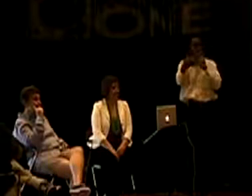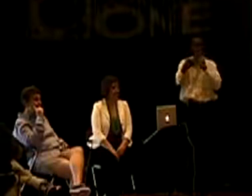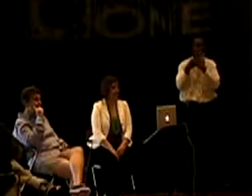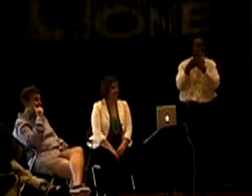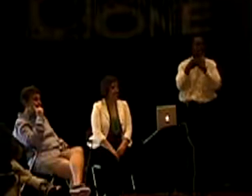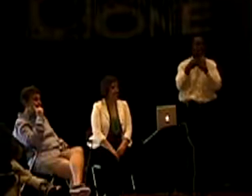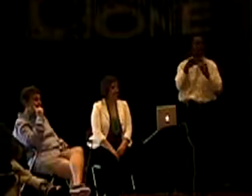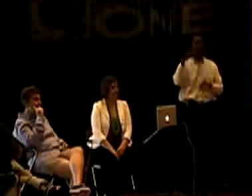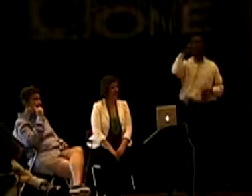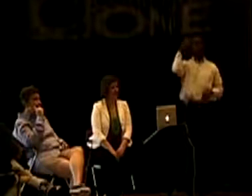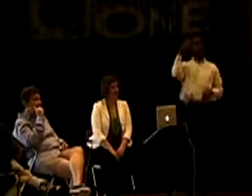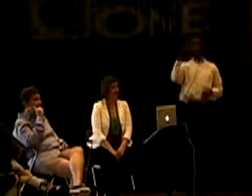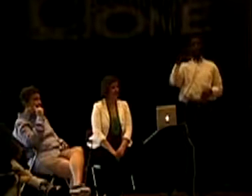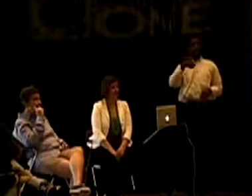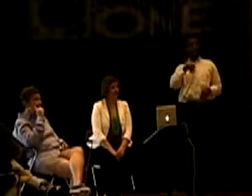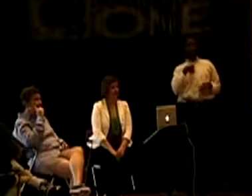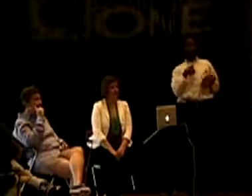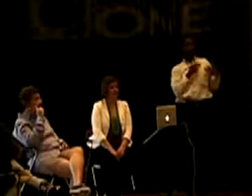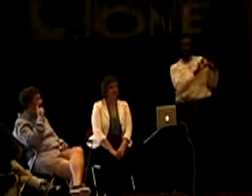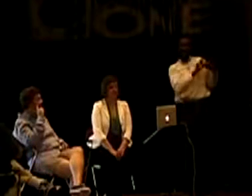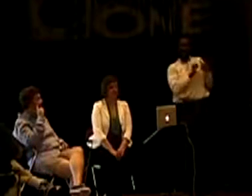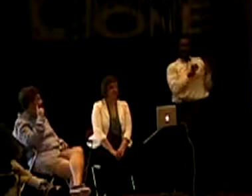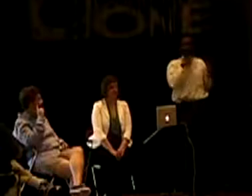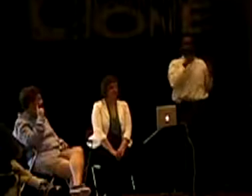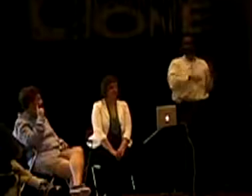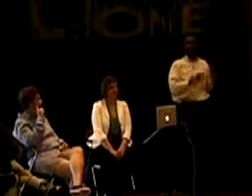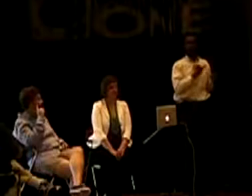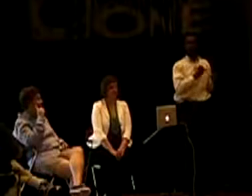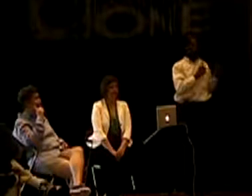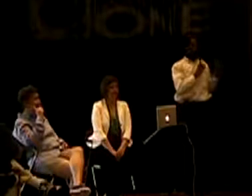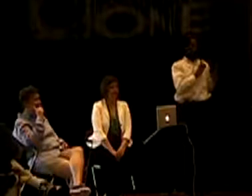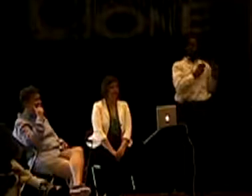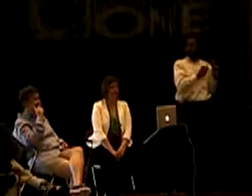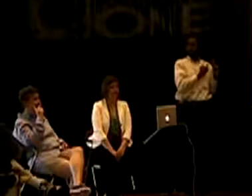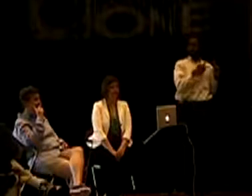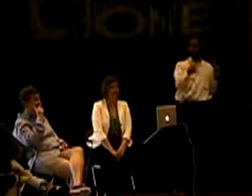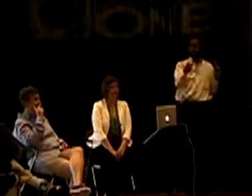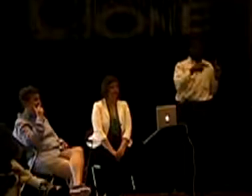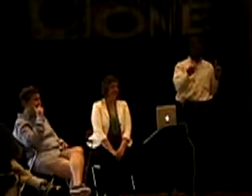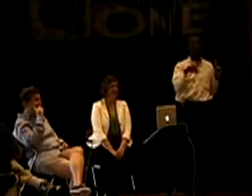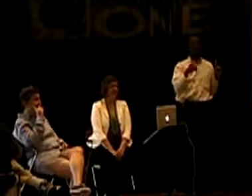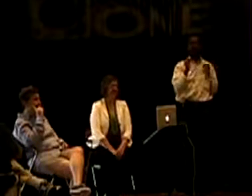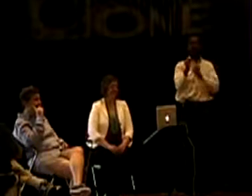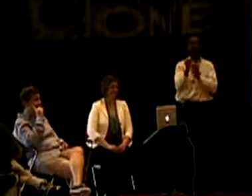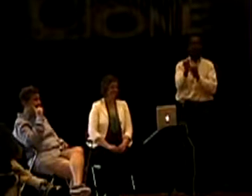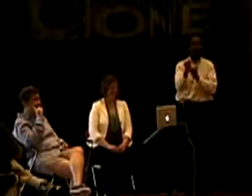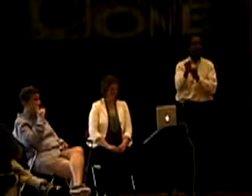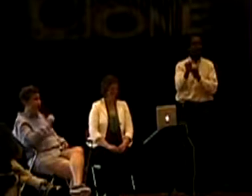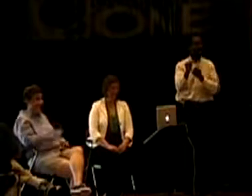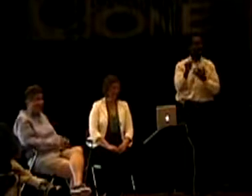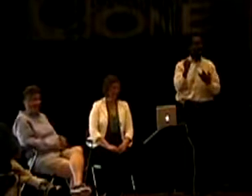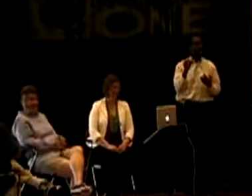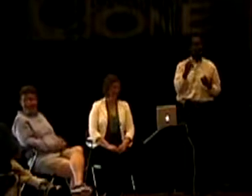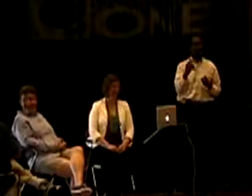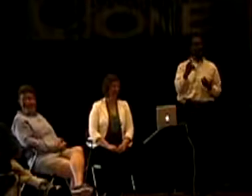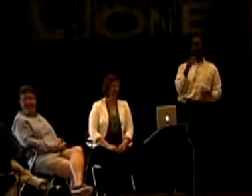the relationship and the acting, and you know, my partner is hearing, so I was like, hey,